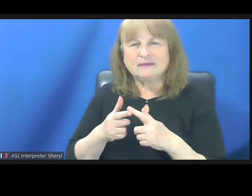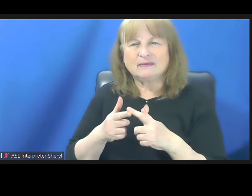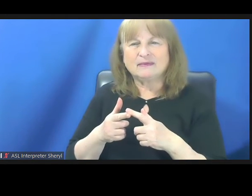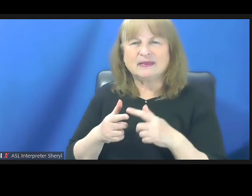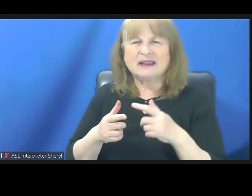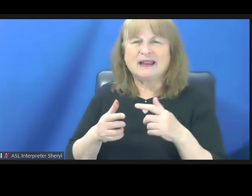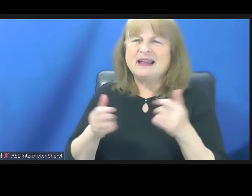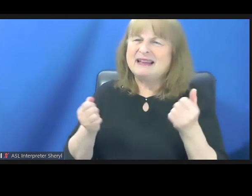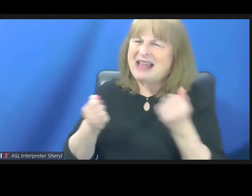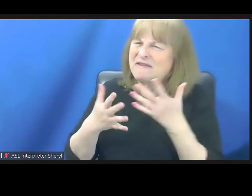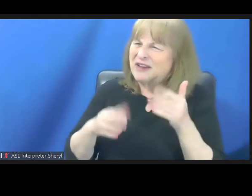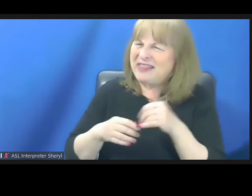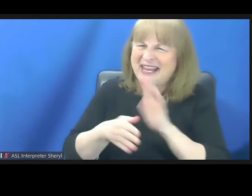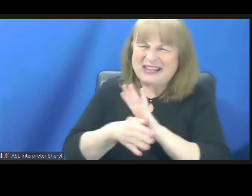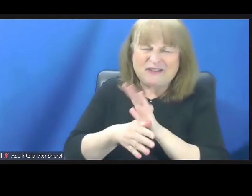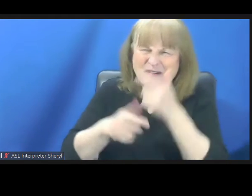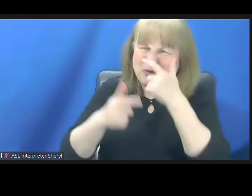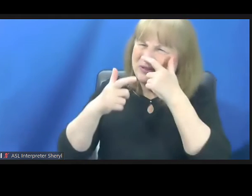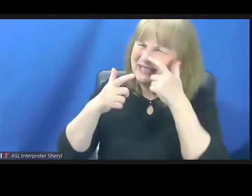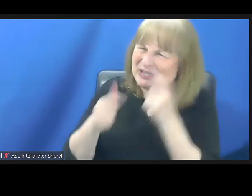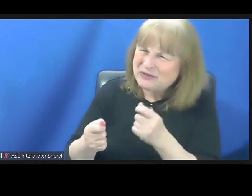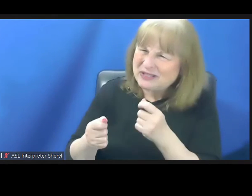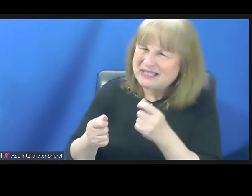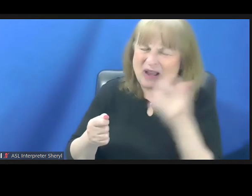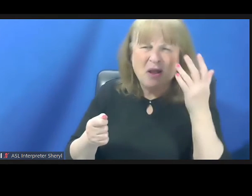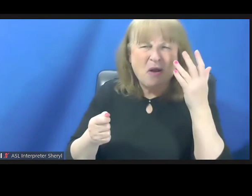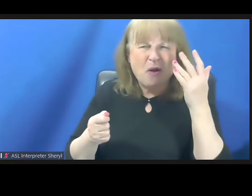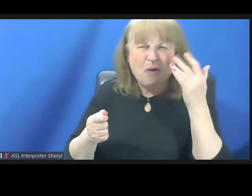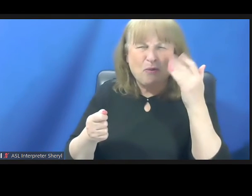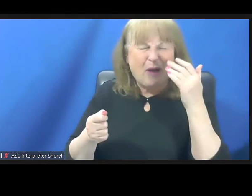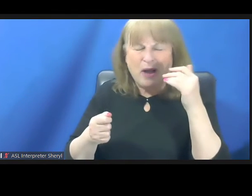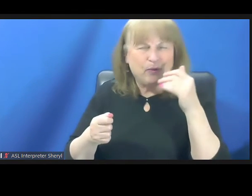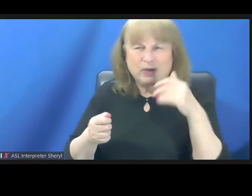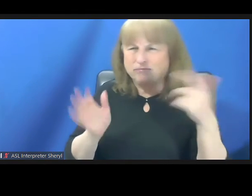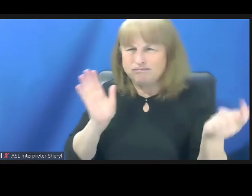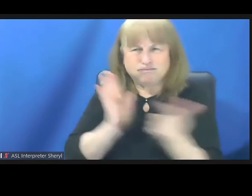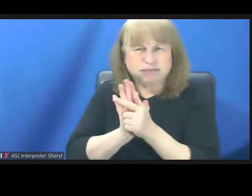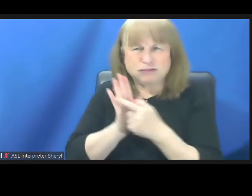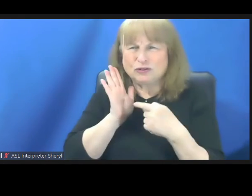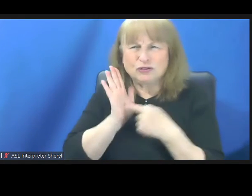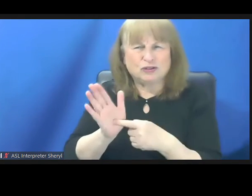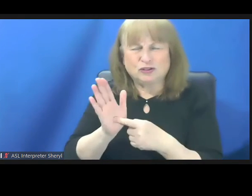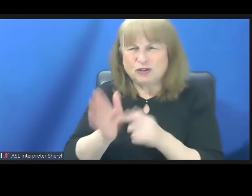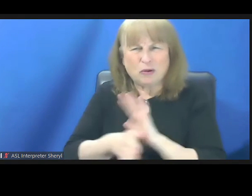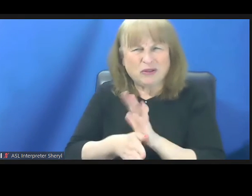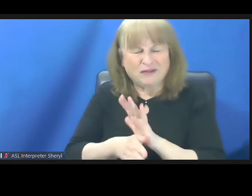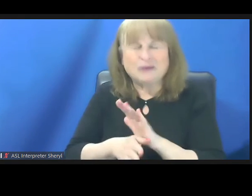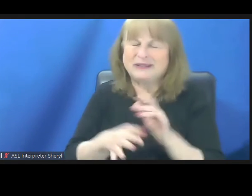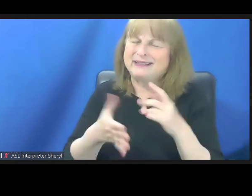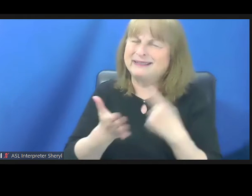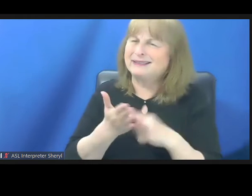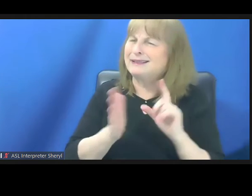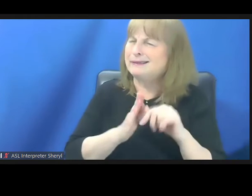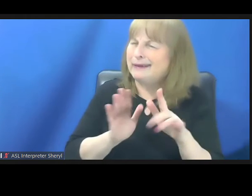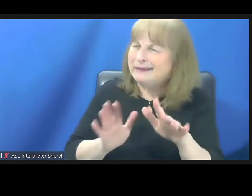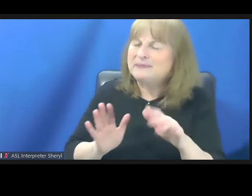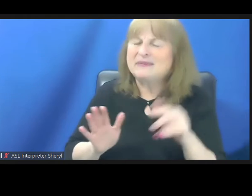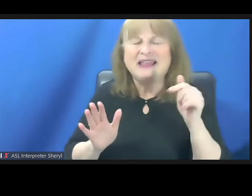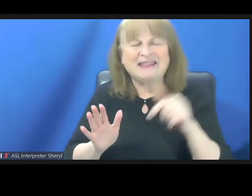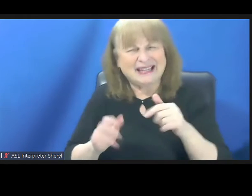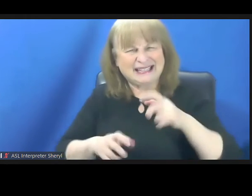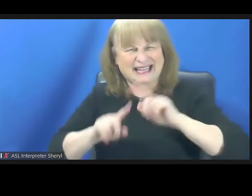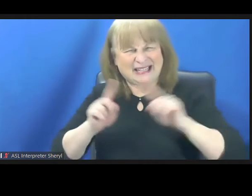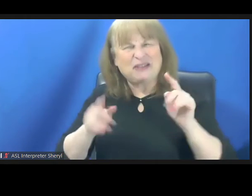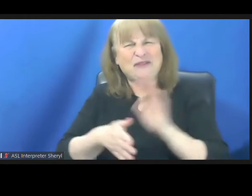was interesting. And also why we couldn't show the film, which later on maybe we can talk about. But this is a